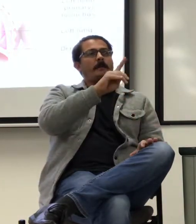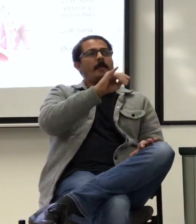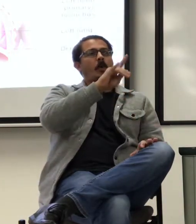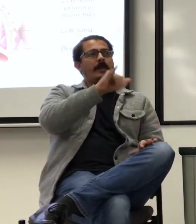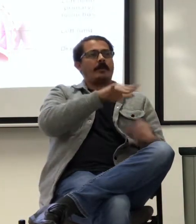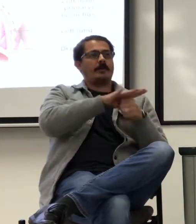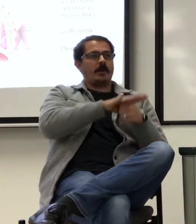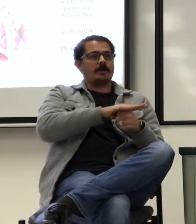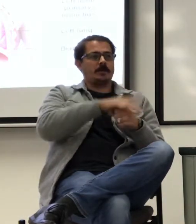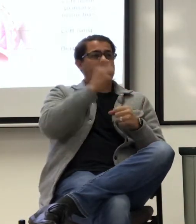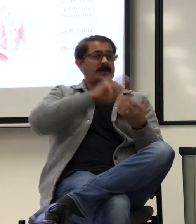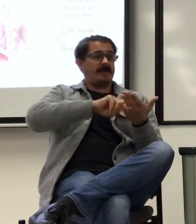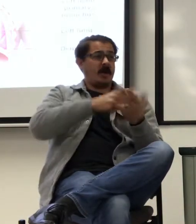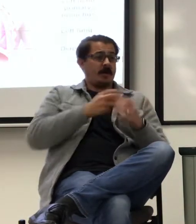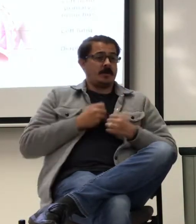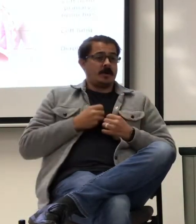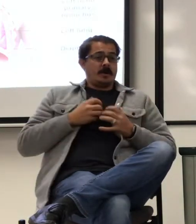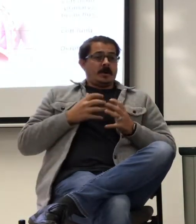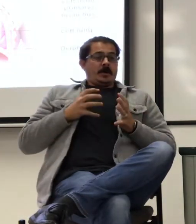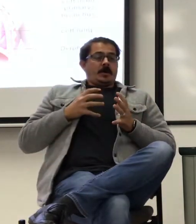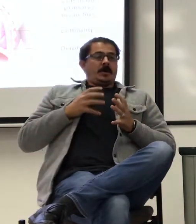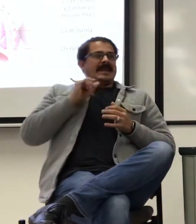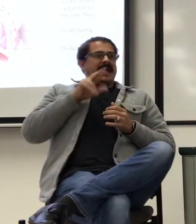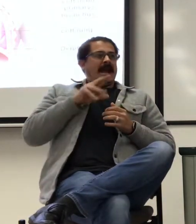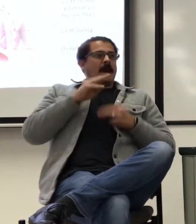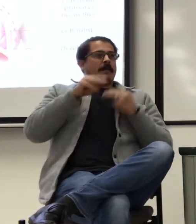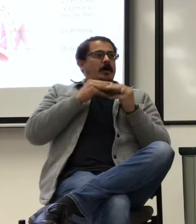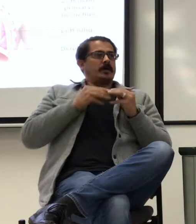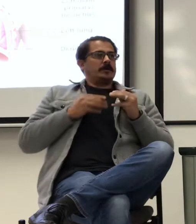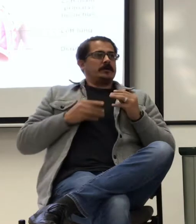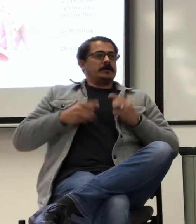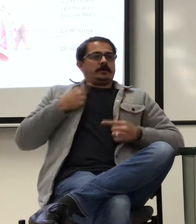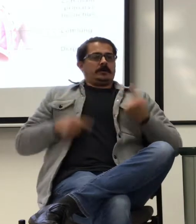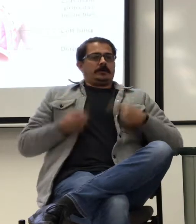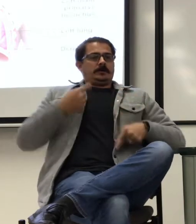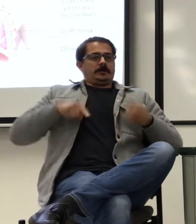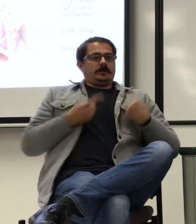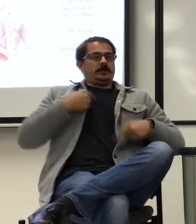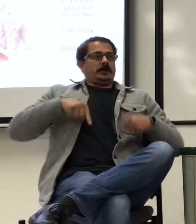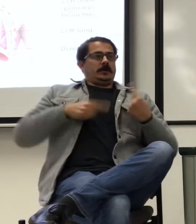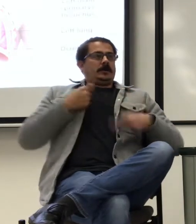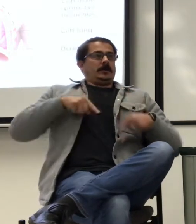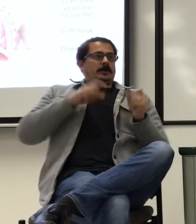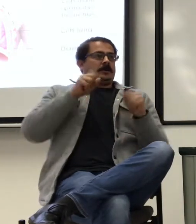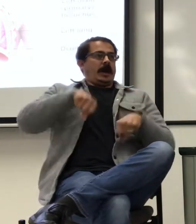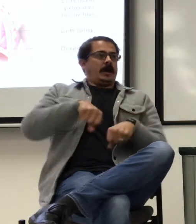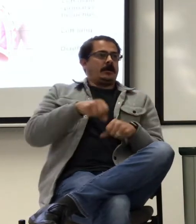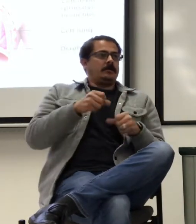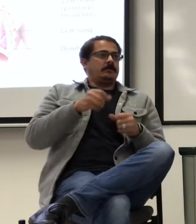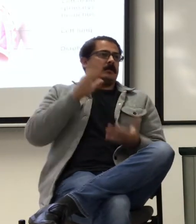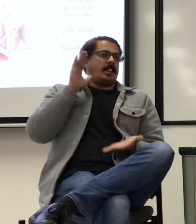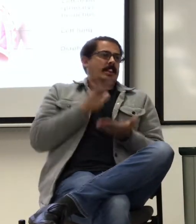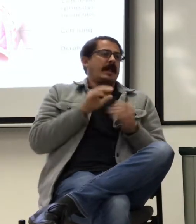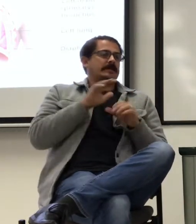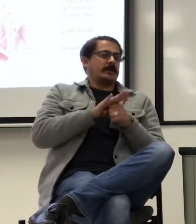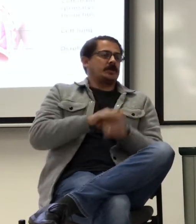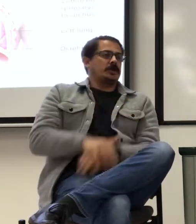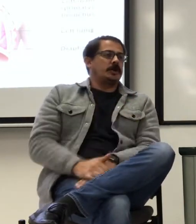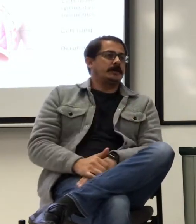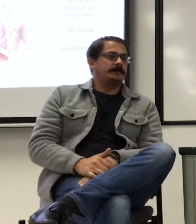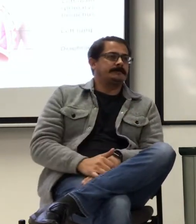the volume has increased, the air molecules have more room to bounce around in, so less pressure.